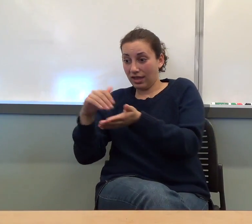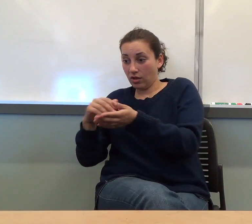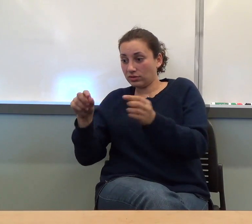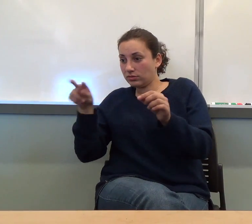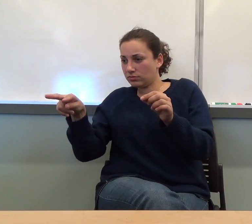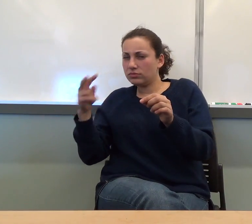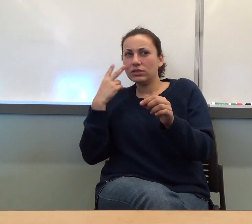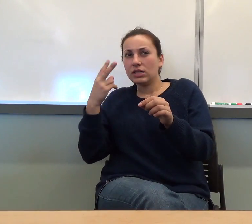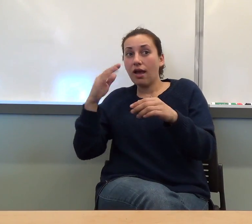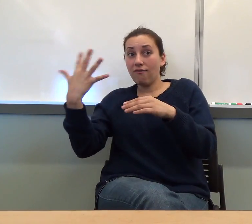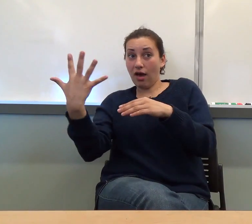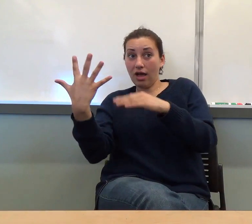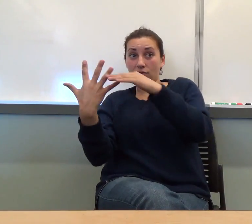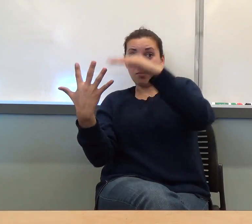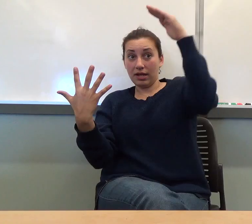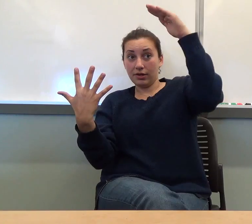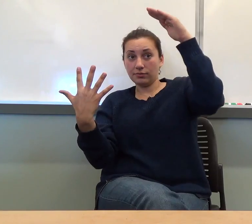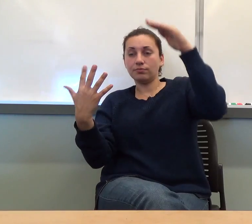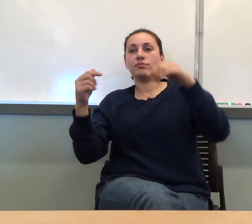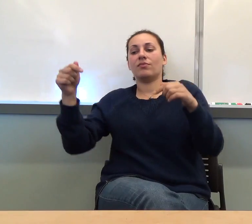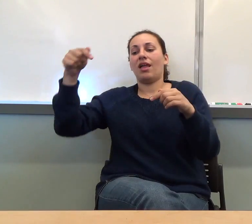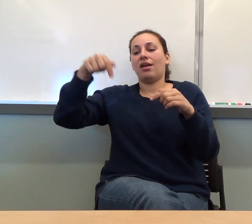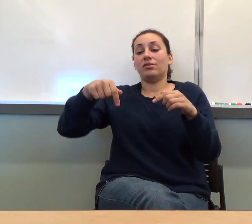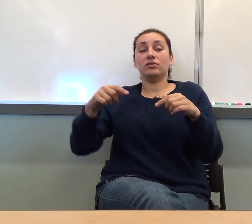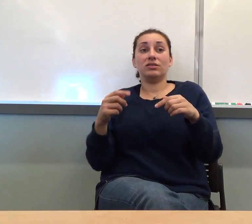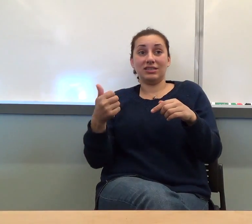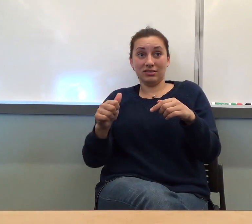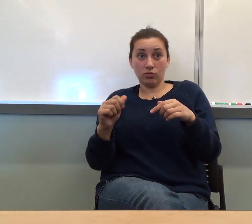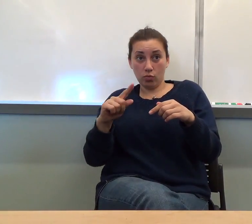right. But not in this case, because we're asking to the hundredths.